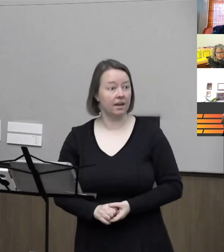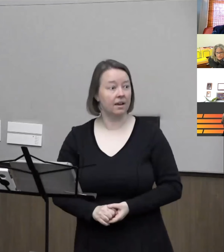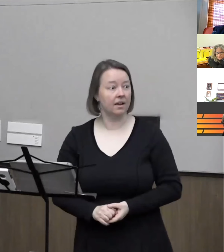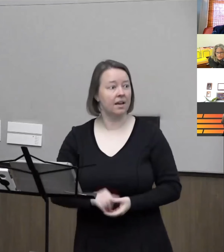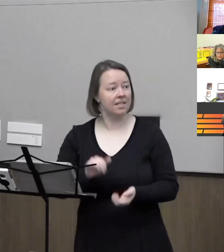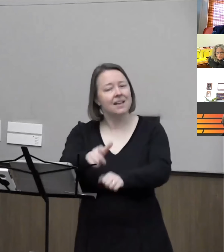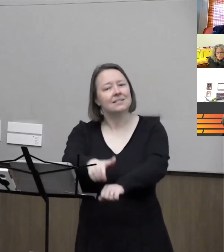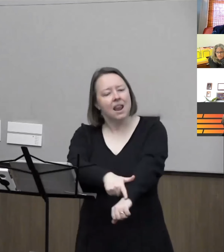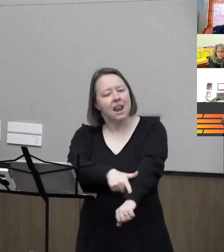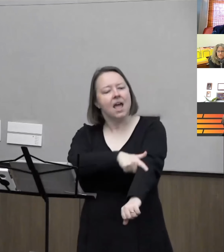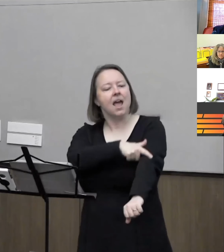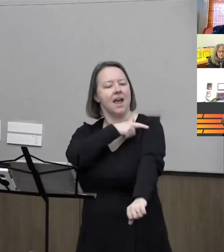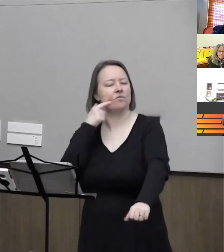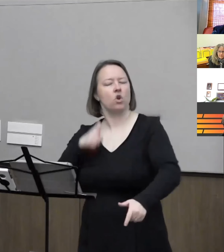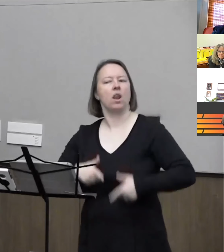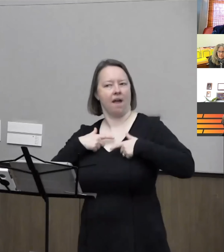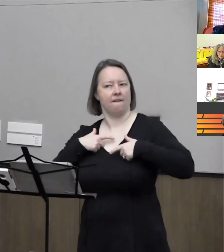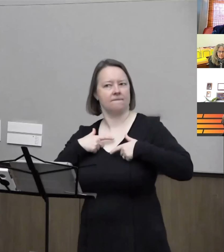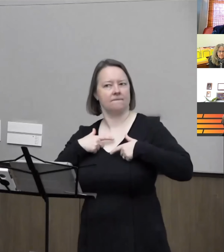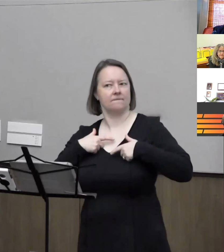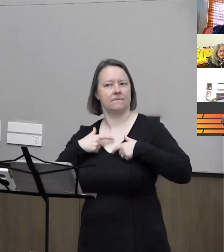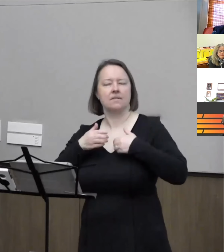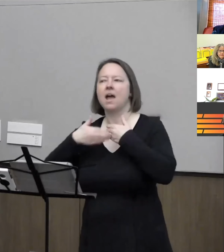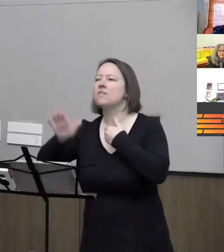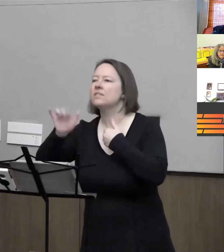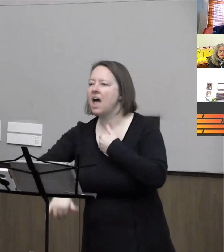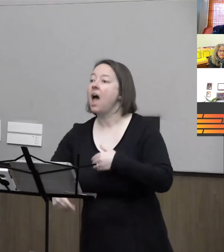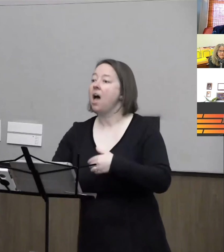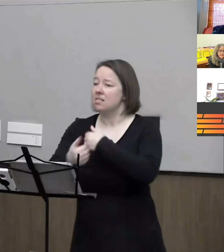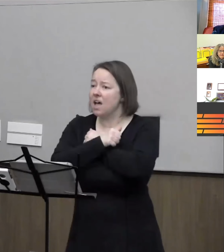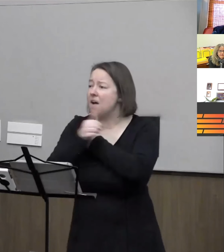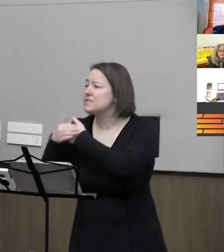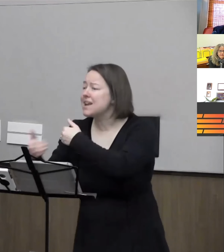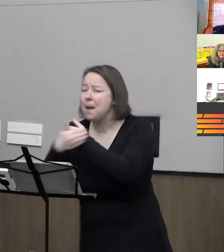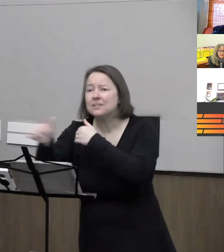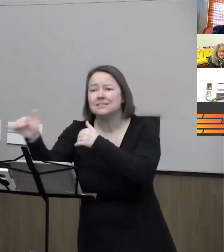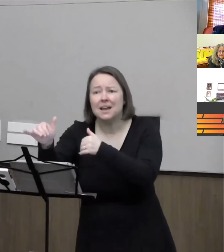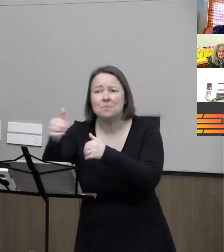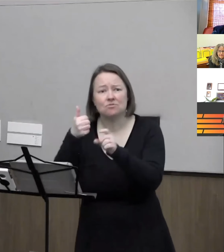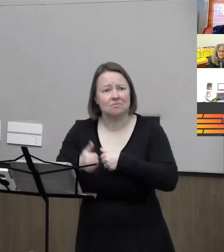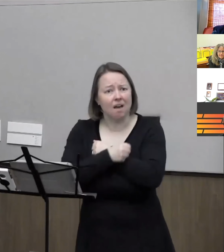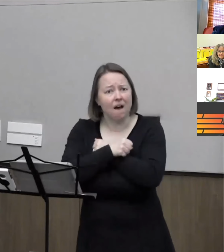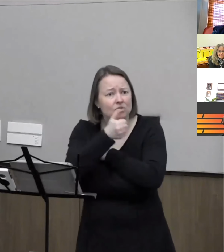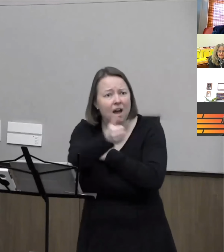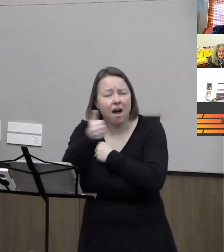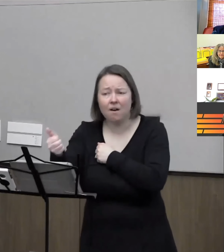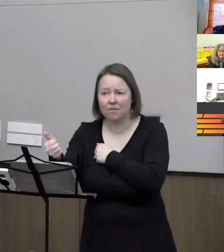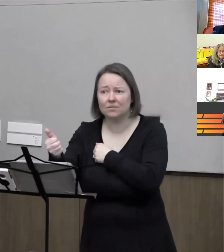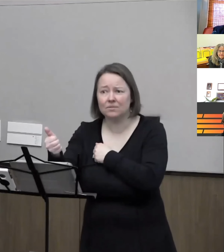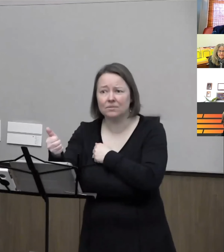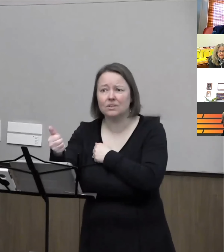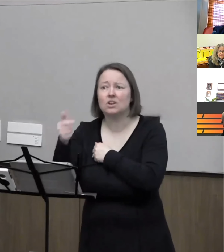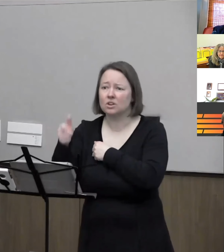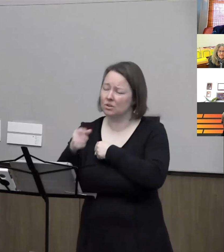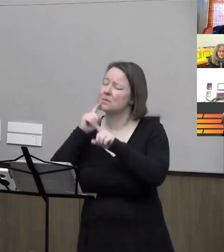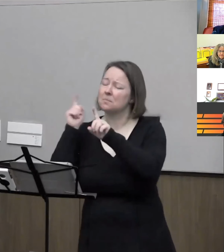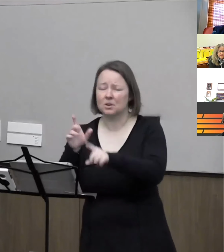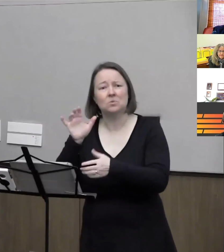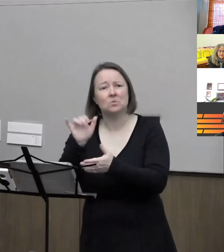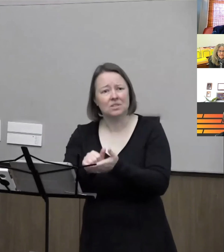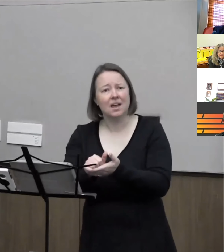length of life. Then follow that. Love your neighbor as you love yourself. You are commanded to do